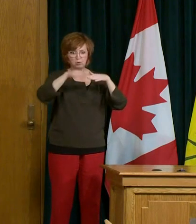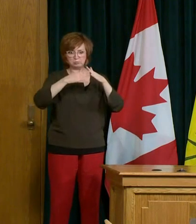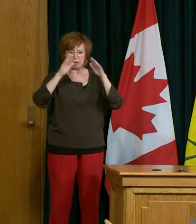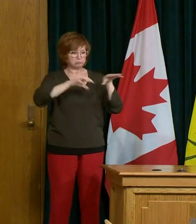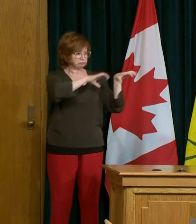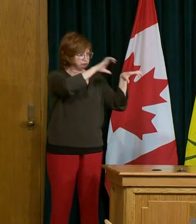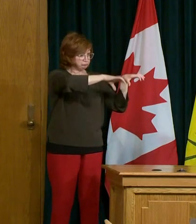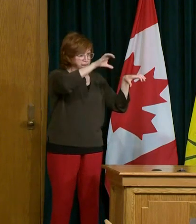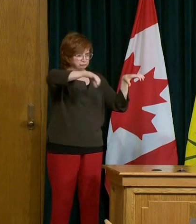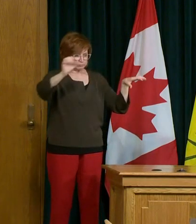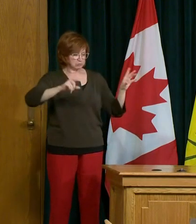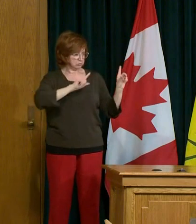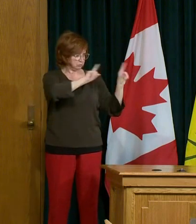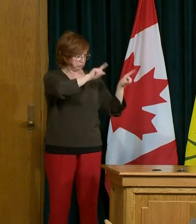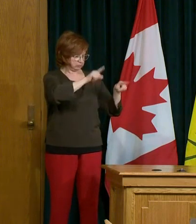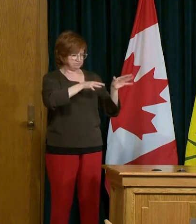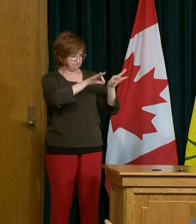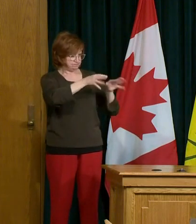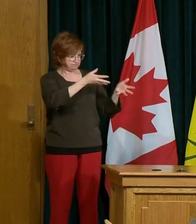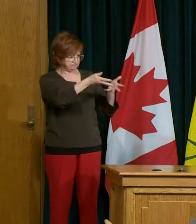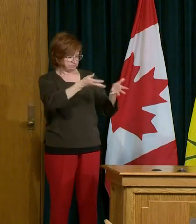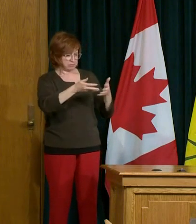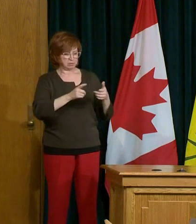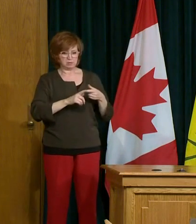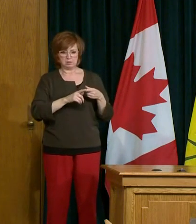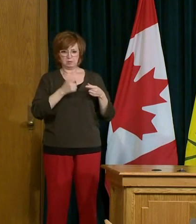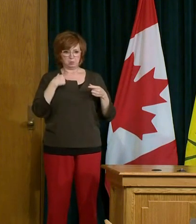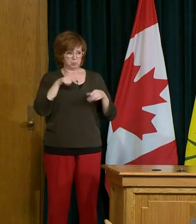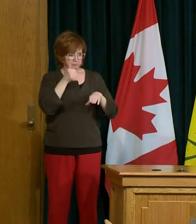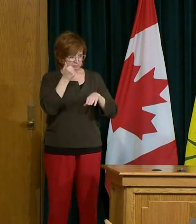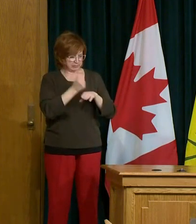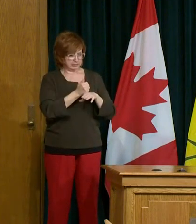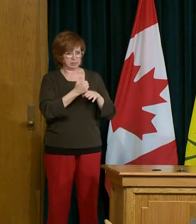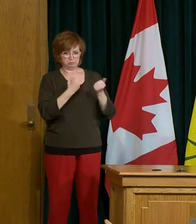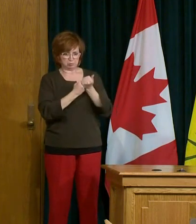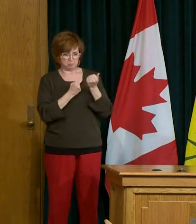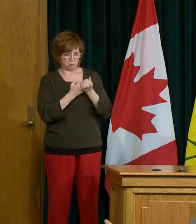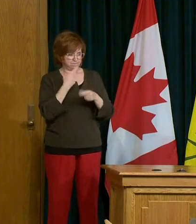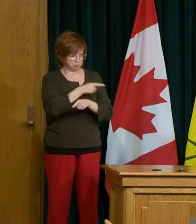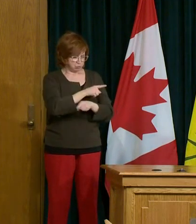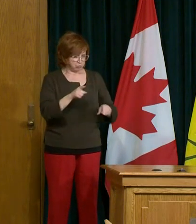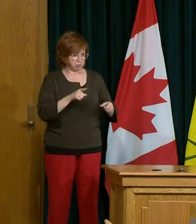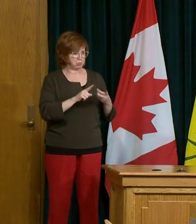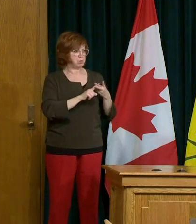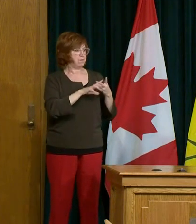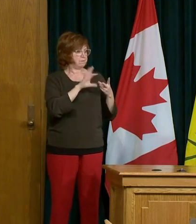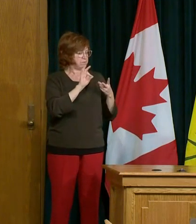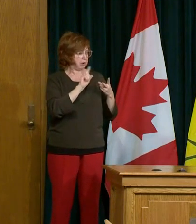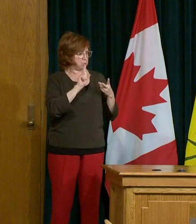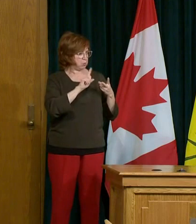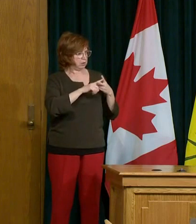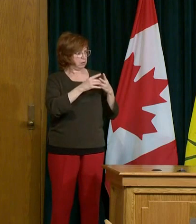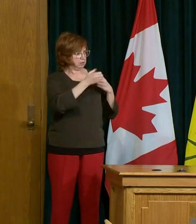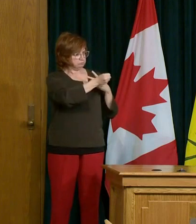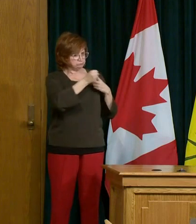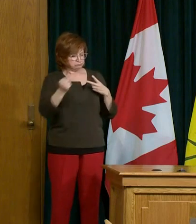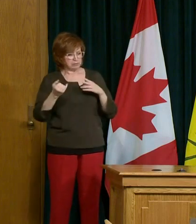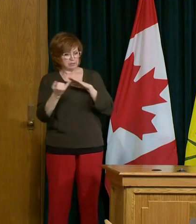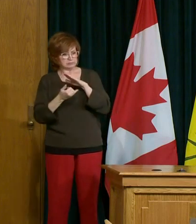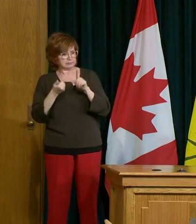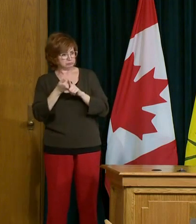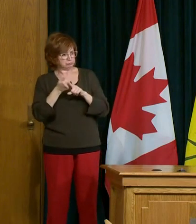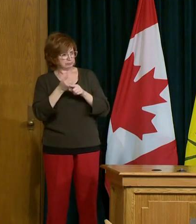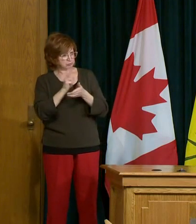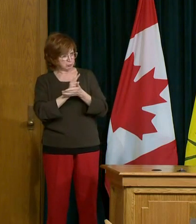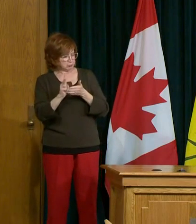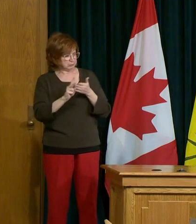in supports through Marlo's organizations and others to ensure that we can properly self-isolate folks. I'm not sure with respect